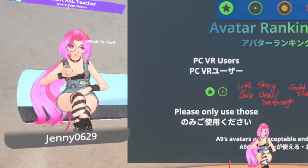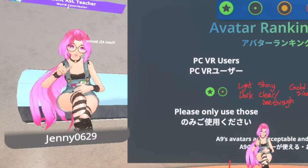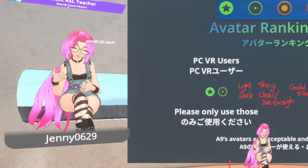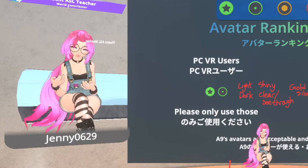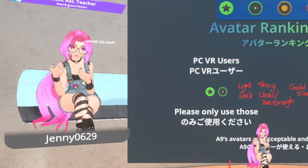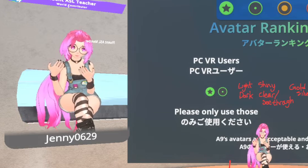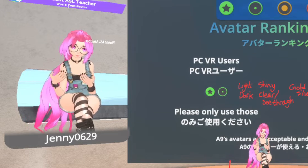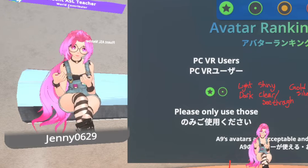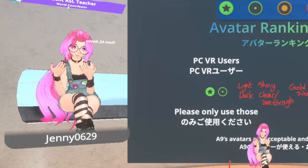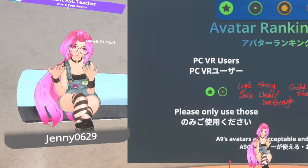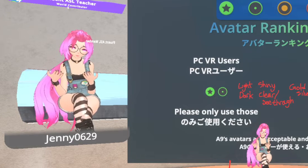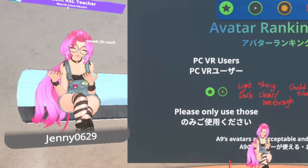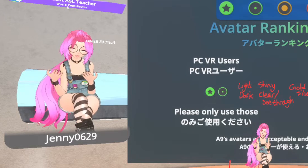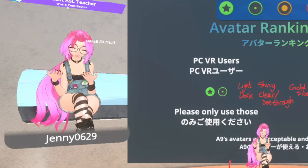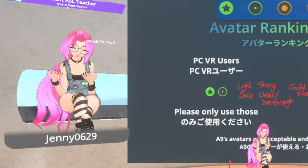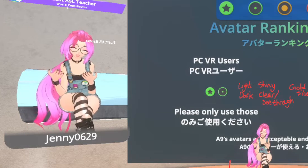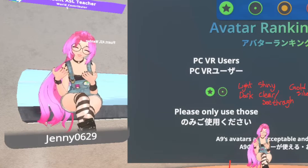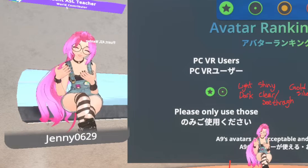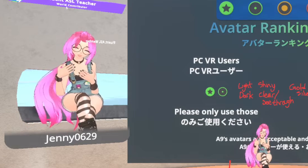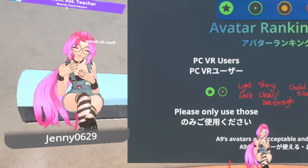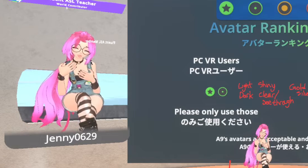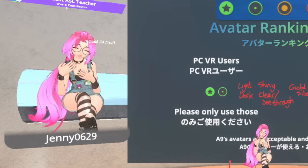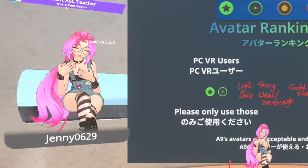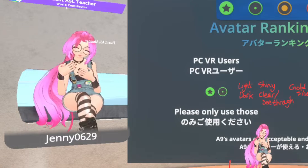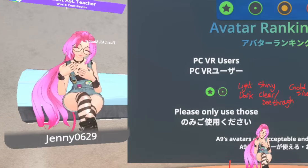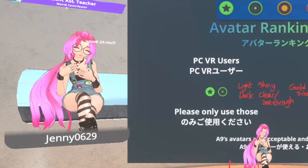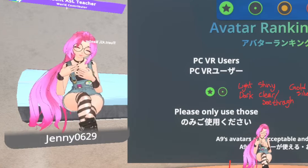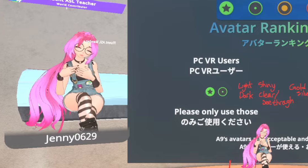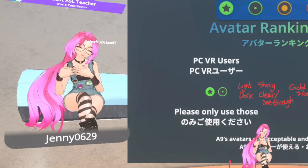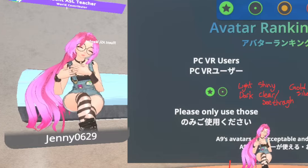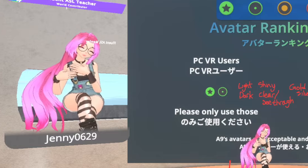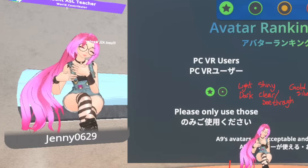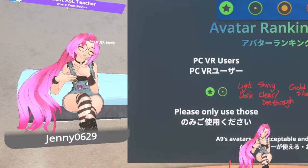Quantifiers? Like a lot and stuff like that?